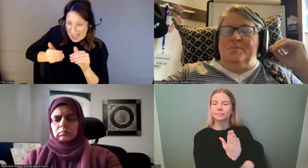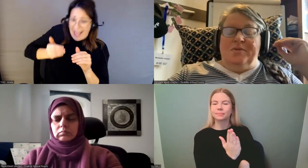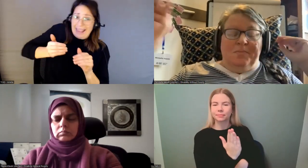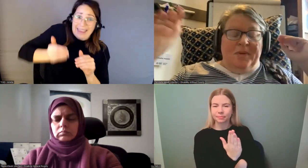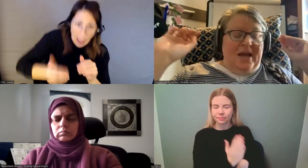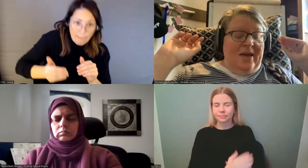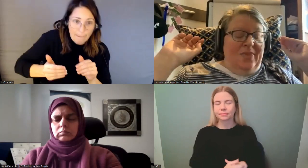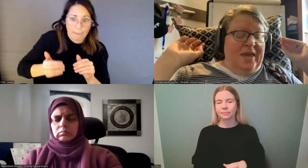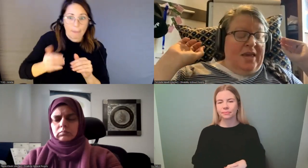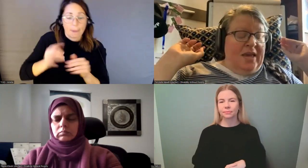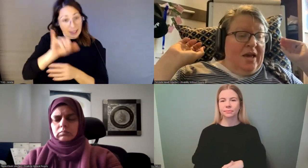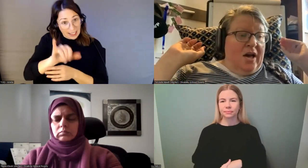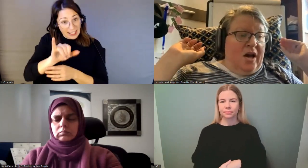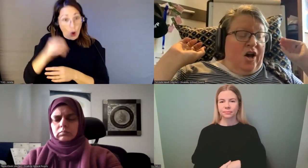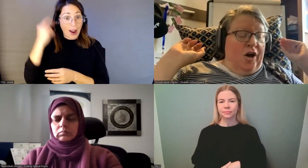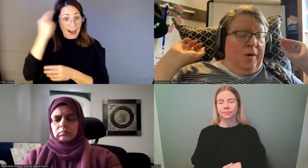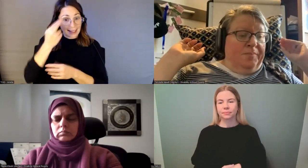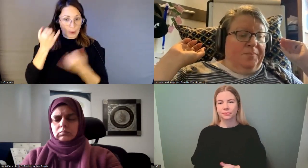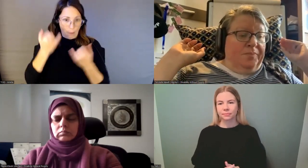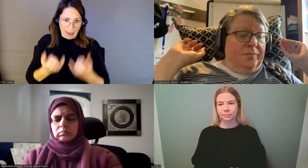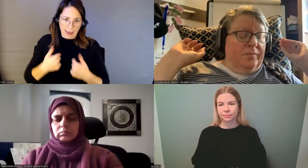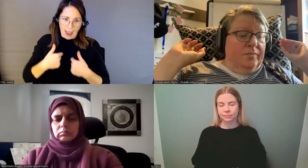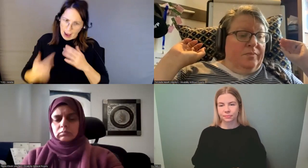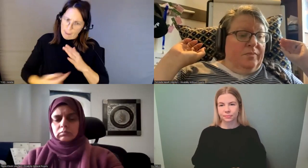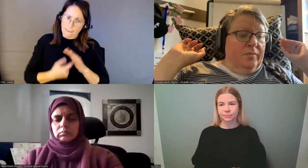it must be in the